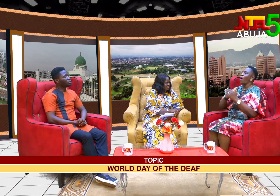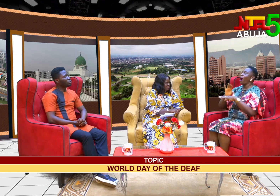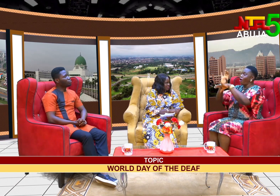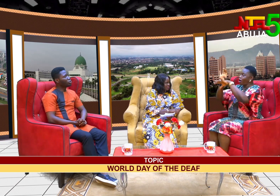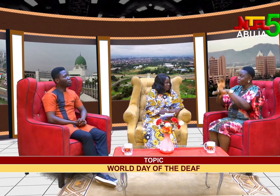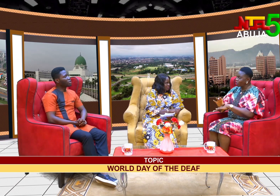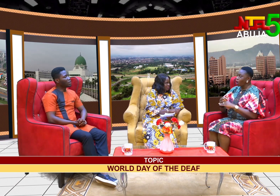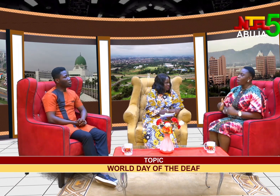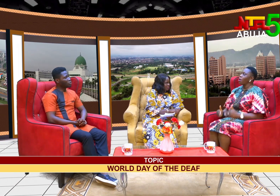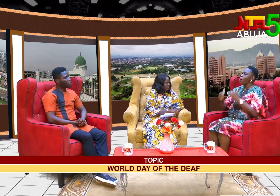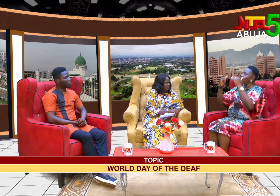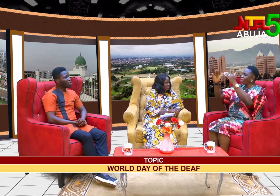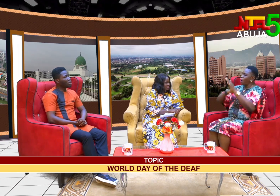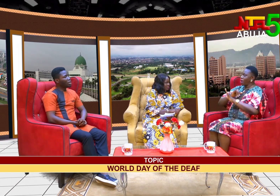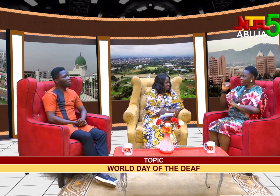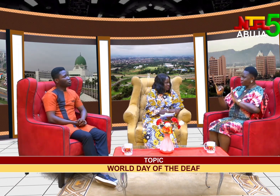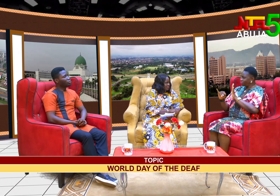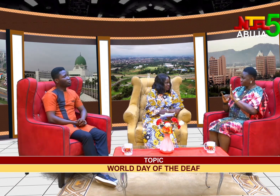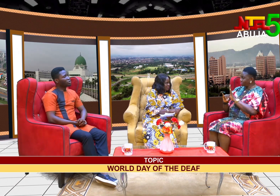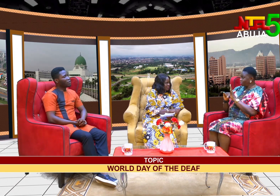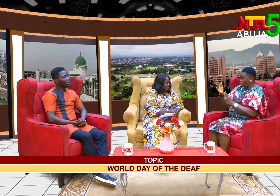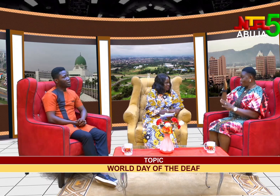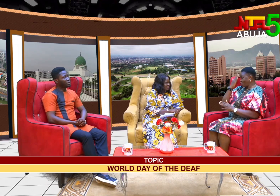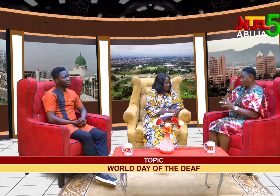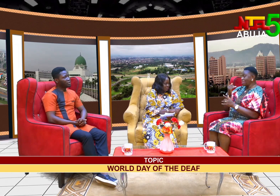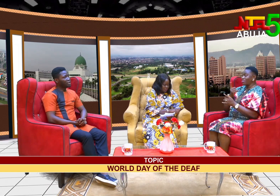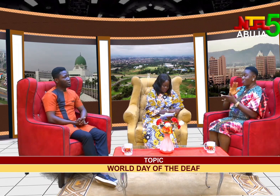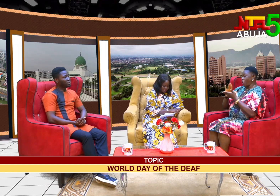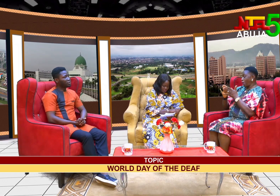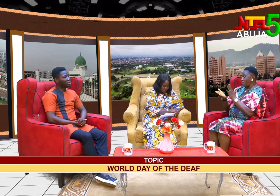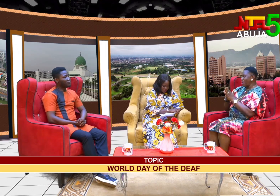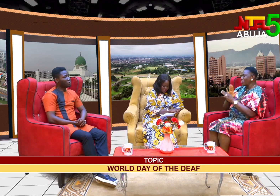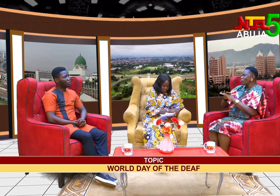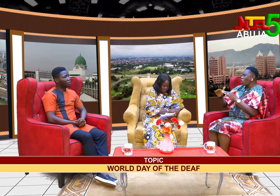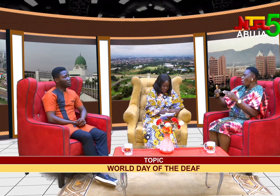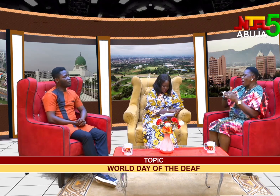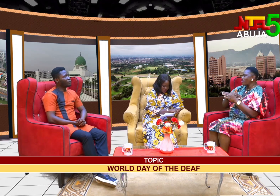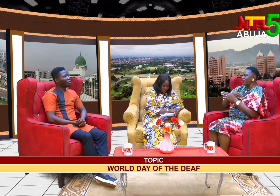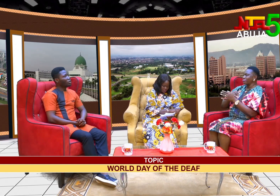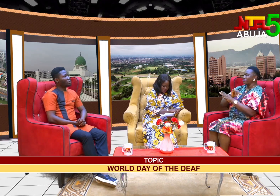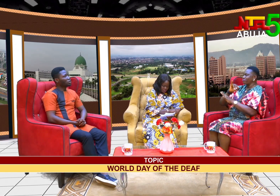know, promote our culture and to promote our identity as a deaf community.